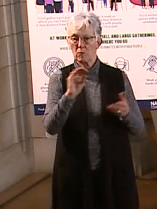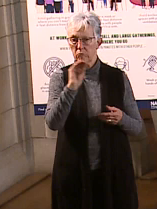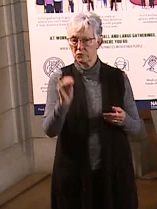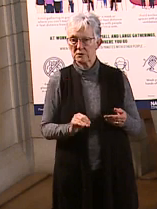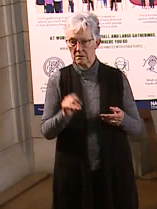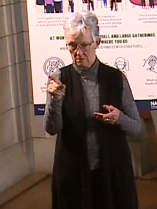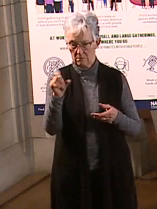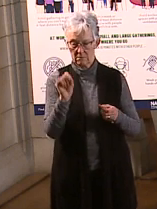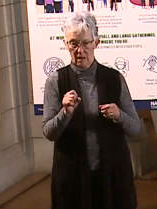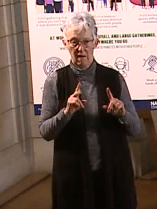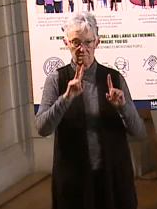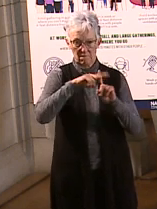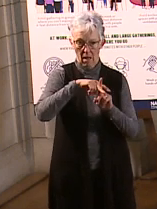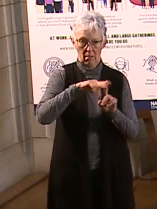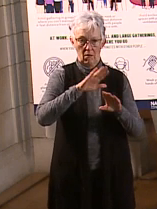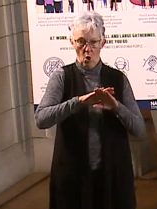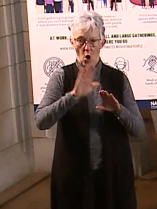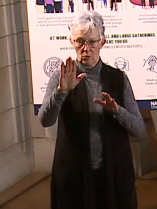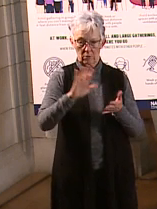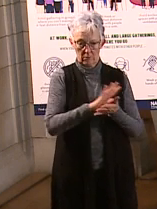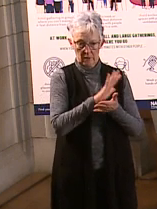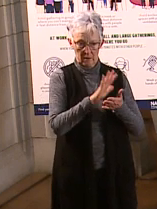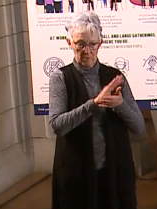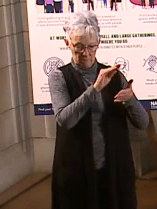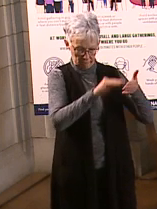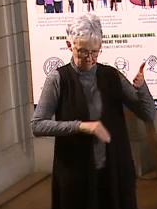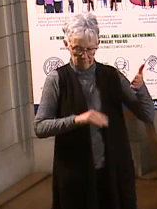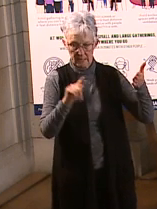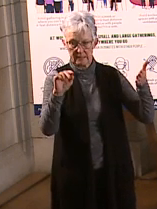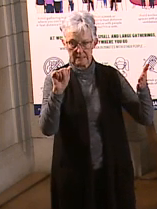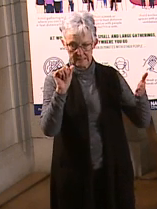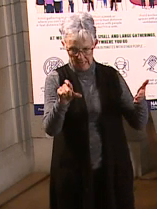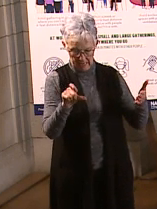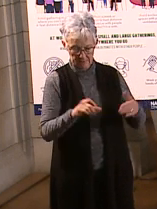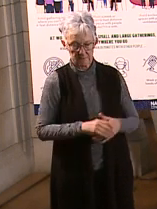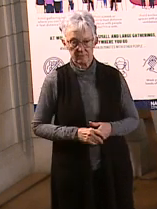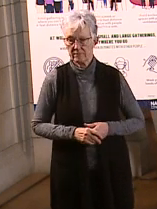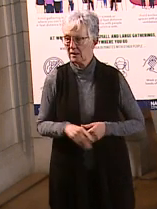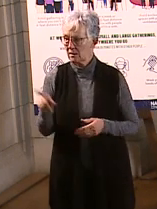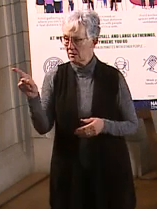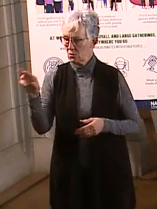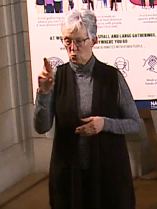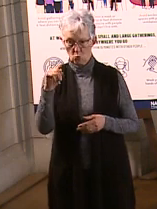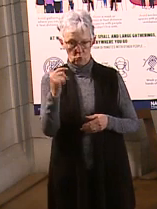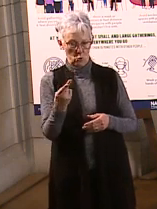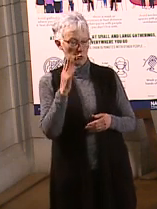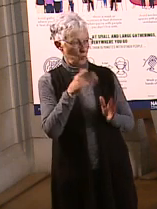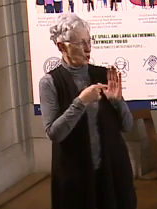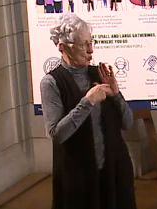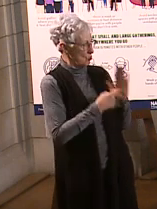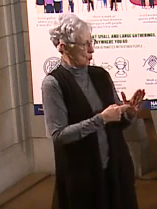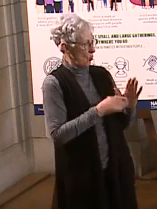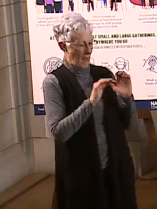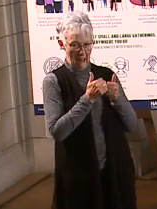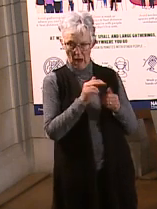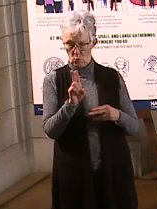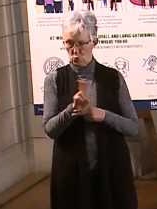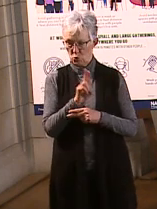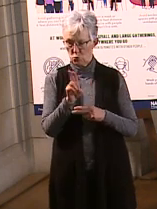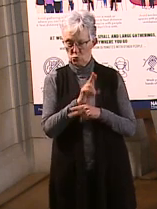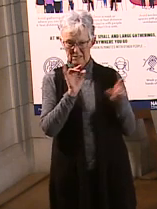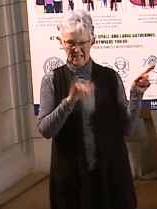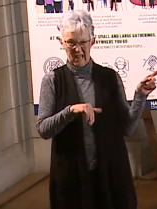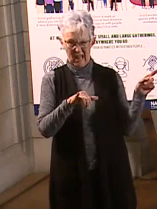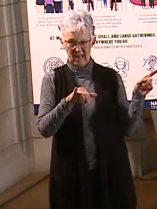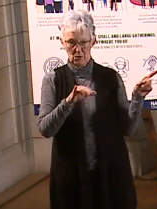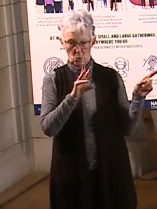over to our property tax administrator, Ruth Sorensen, who will give you a short demonstration of this lookup